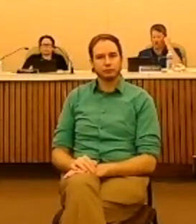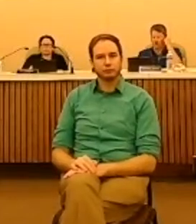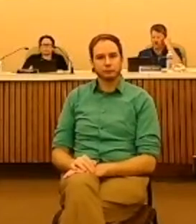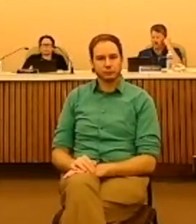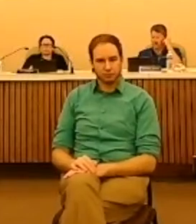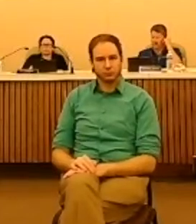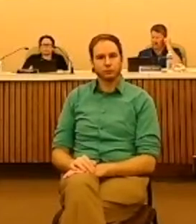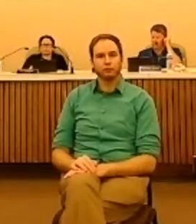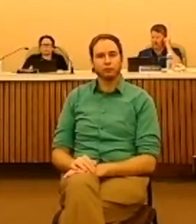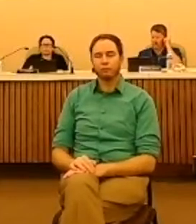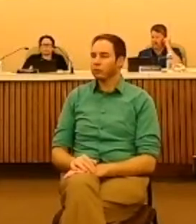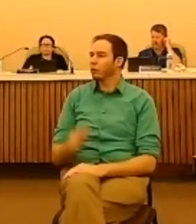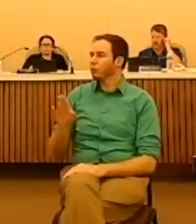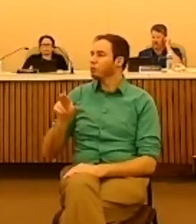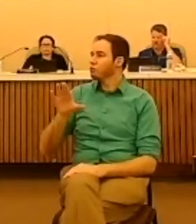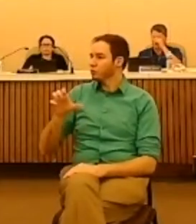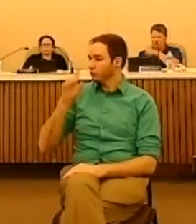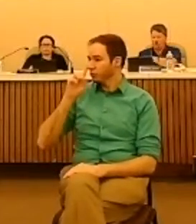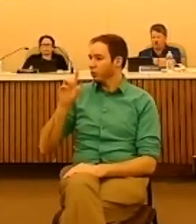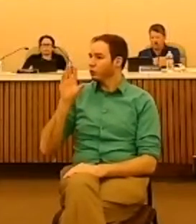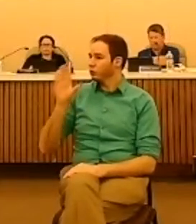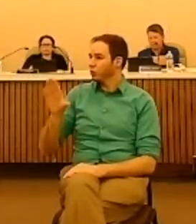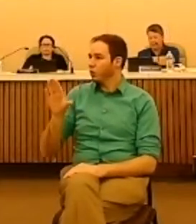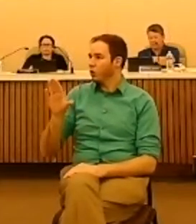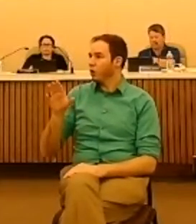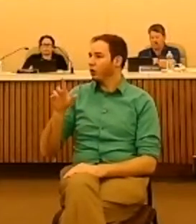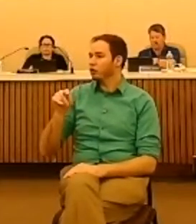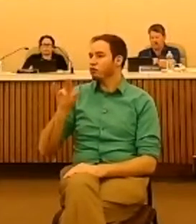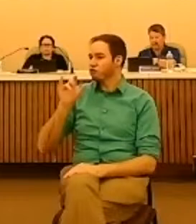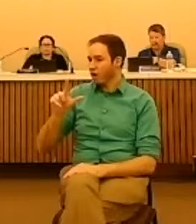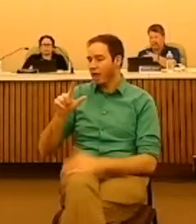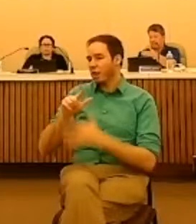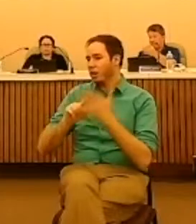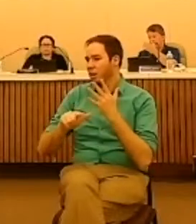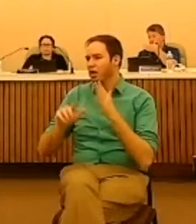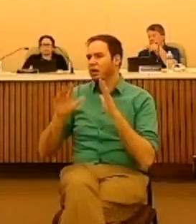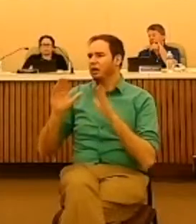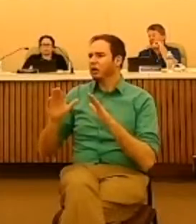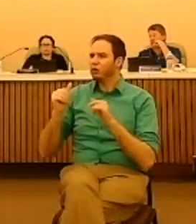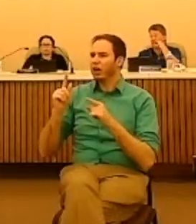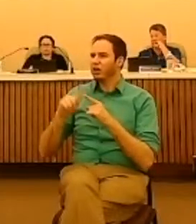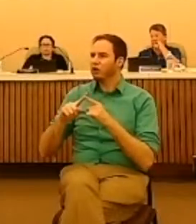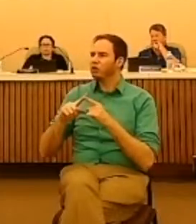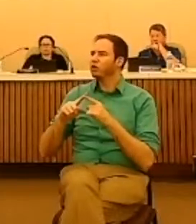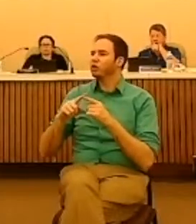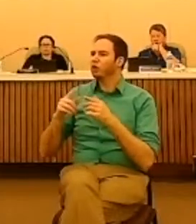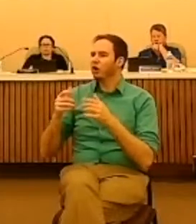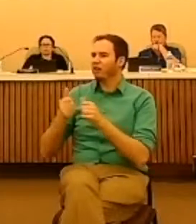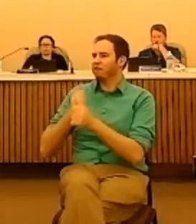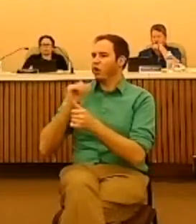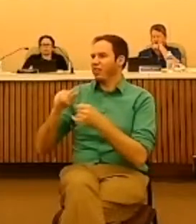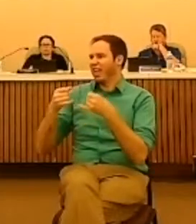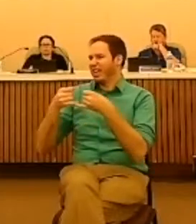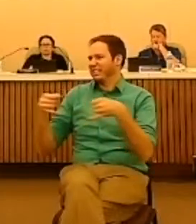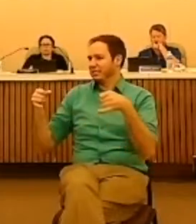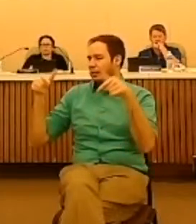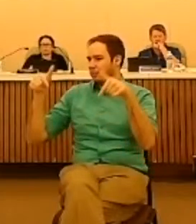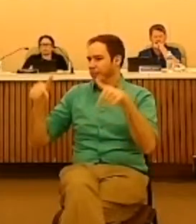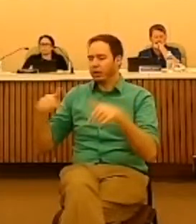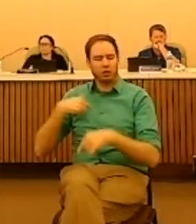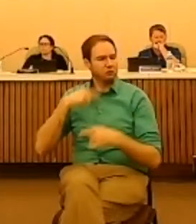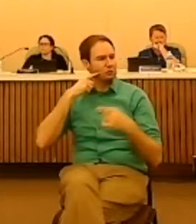Yeah, so I guess I would say, Bruce, for your, these trails and stuff like that, let's try to keep them all out of the easement.